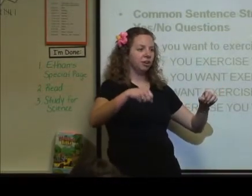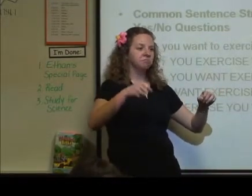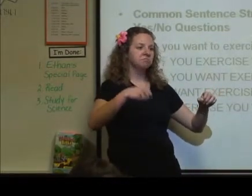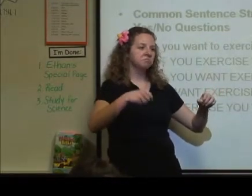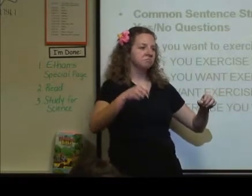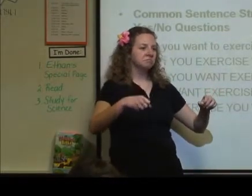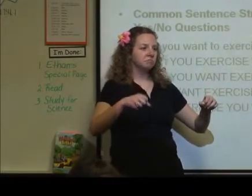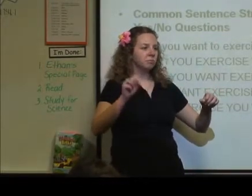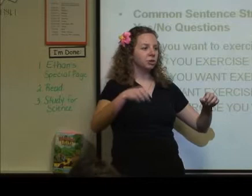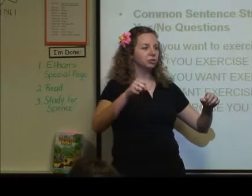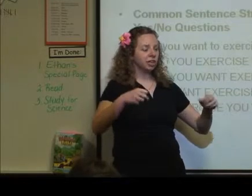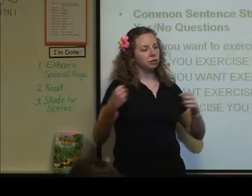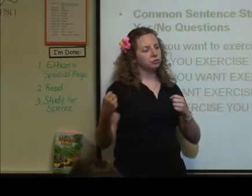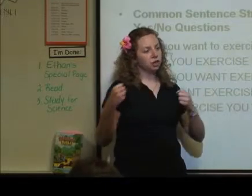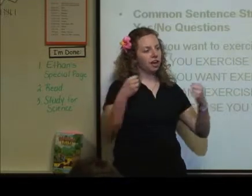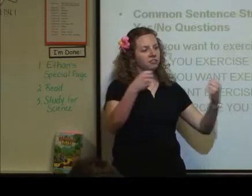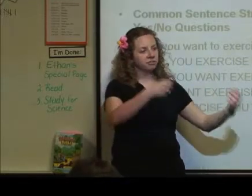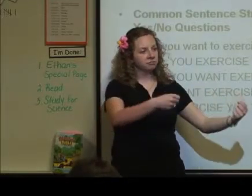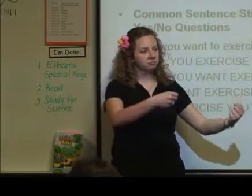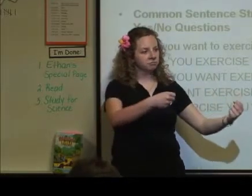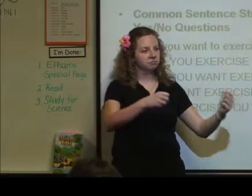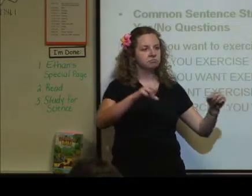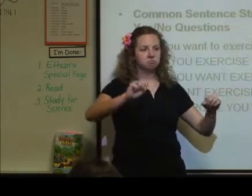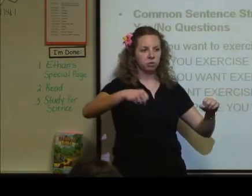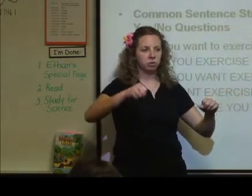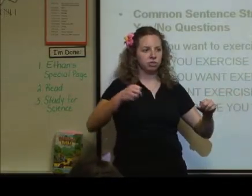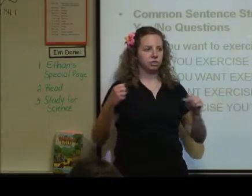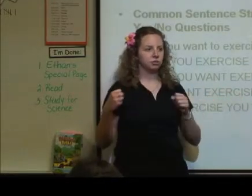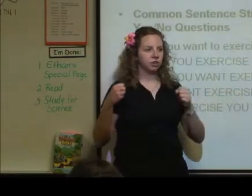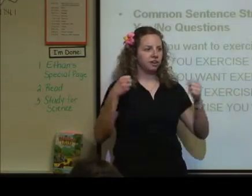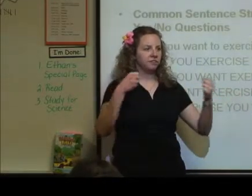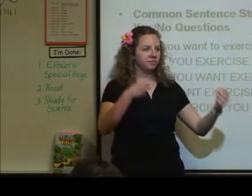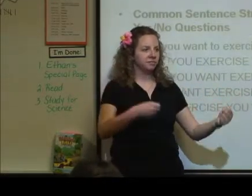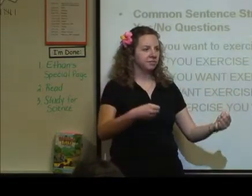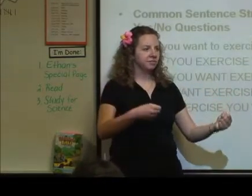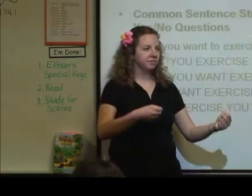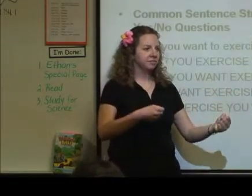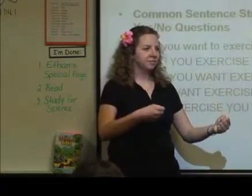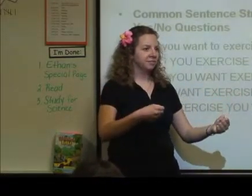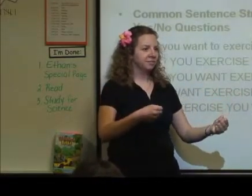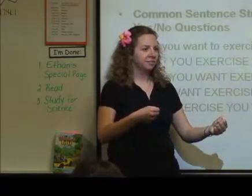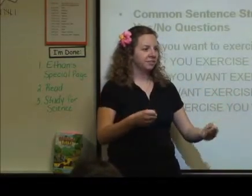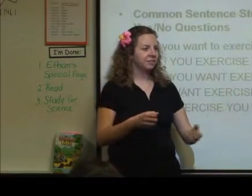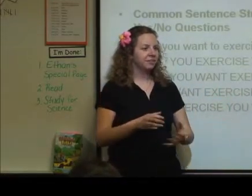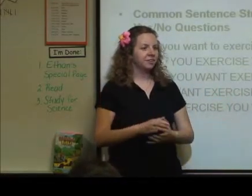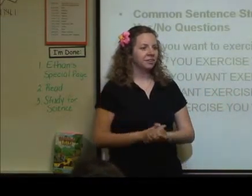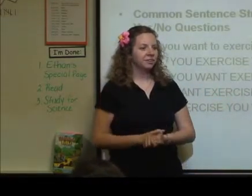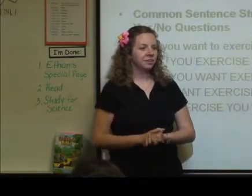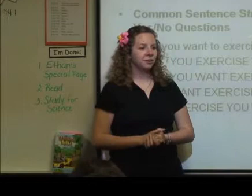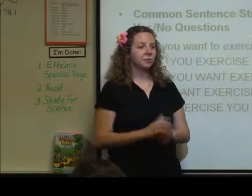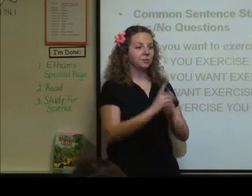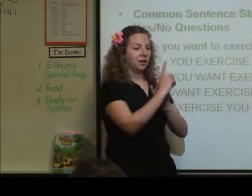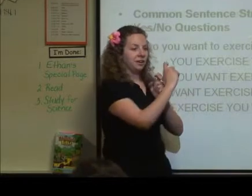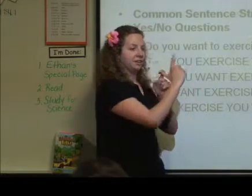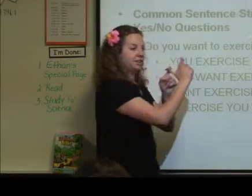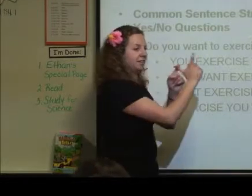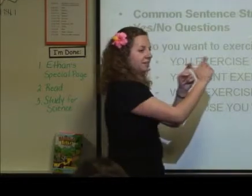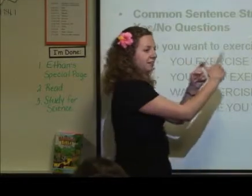motorcycle. Motorcycle drive. This is Motorcycle drive. I would just say run. Run.